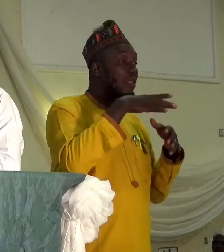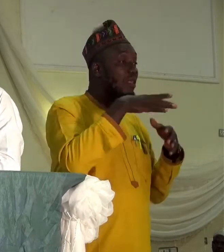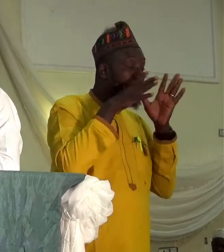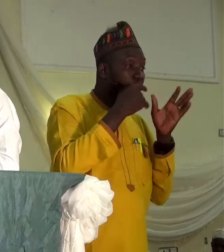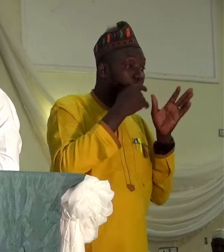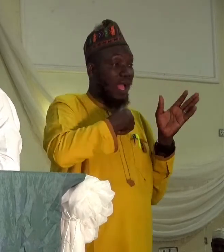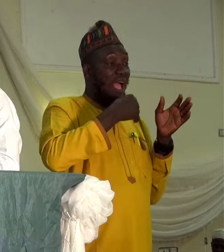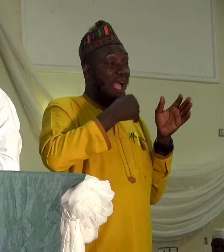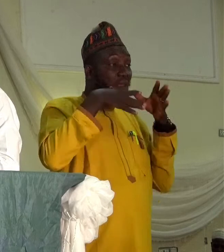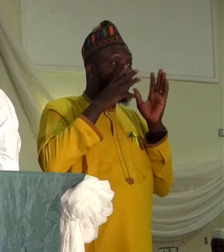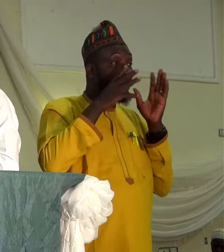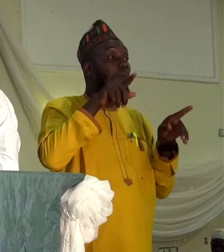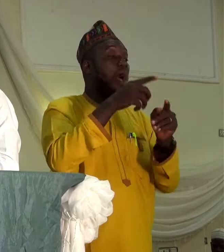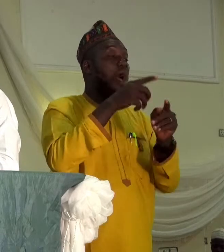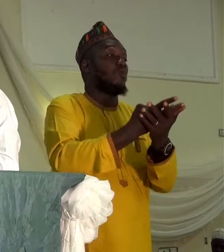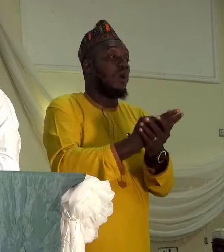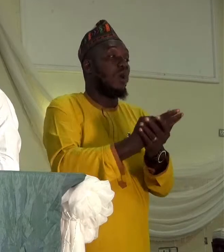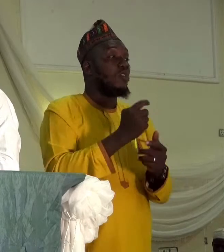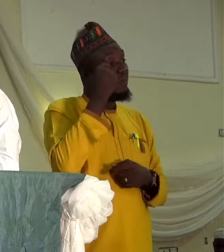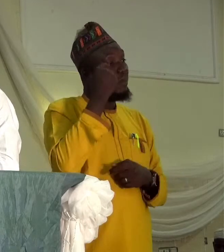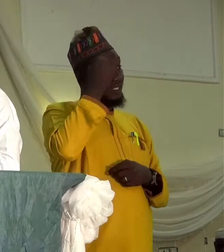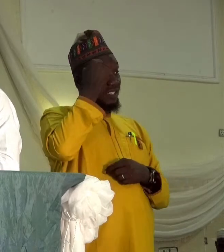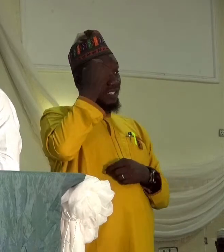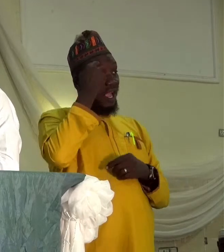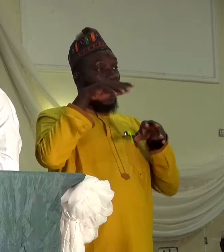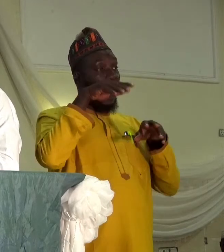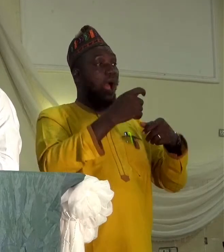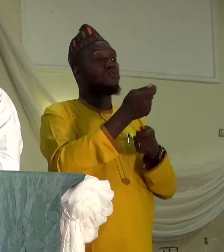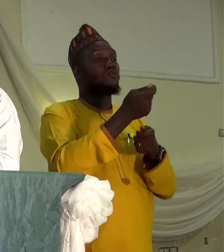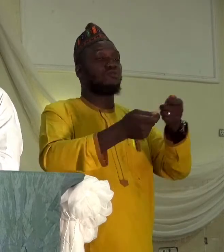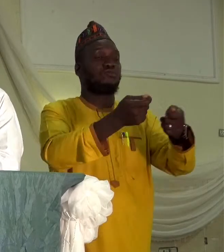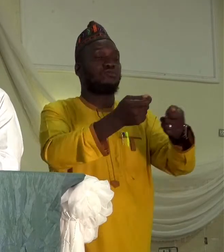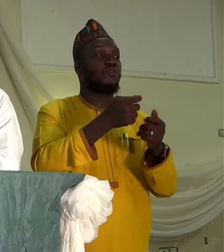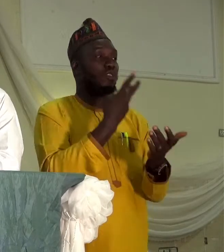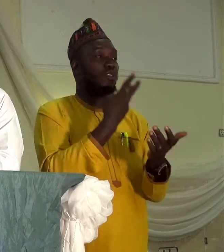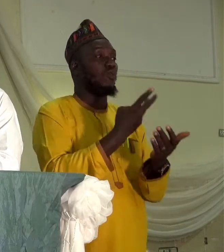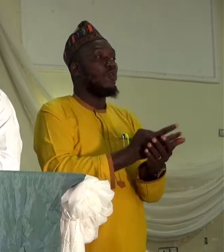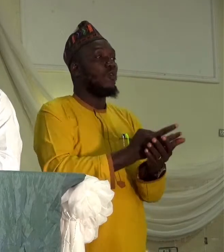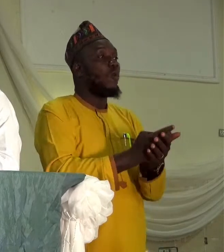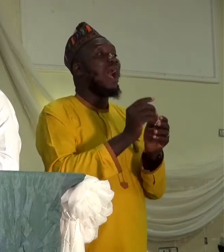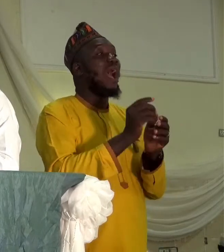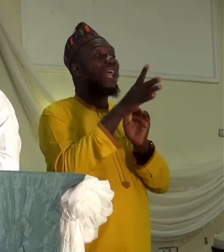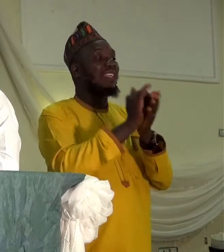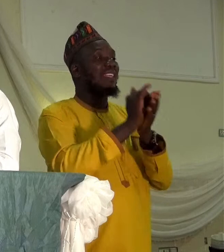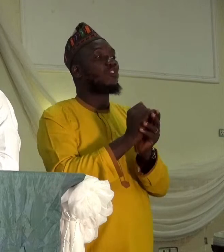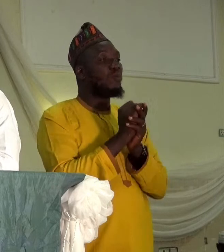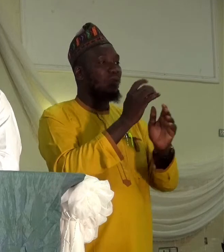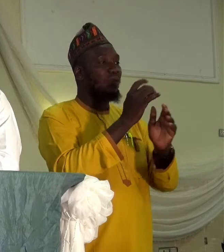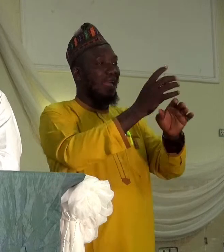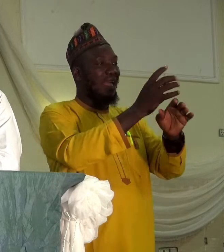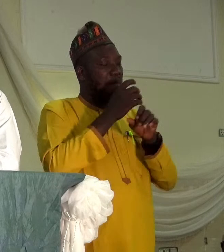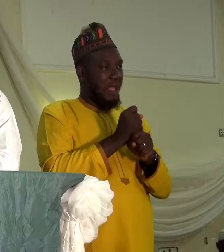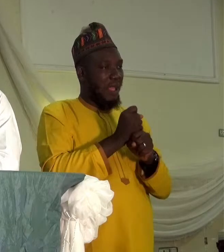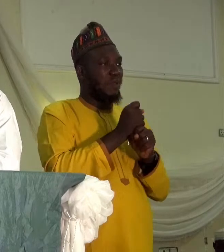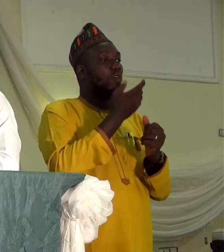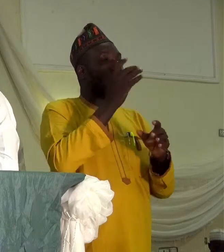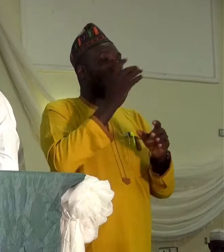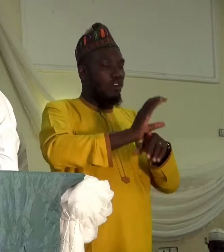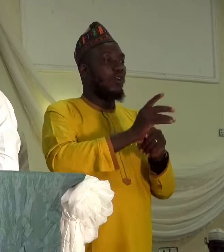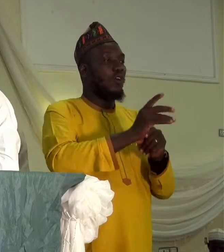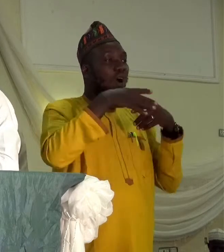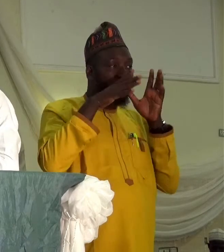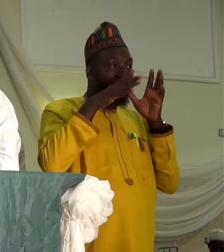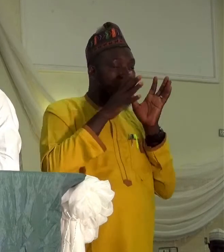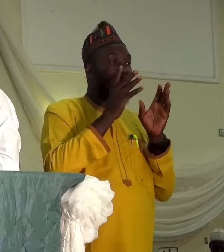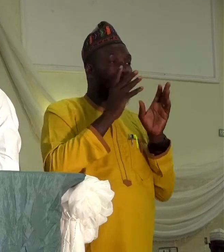you as a Muslim as well, we must think and ruminate very well. Allah says we must imbibe the culture of the Quran. We must imbibe the Sunnah of Muhammad sallallahu alaihi